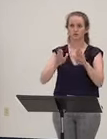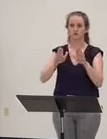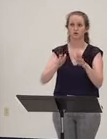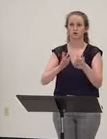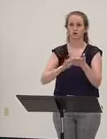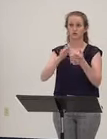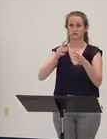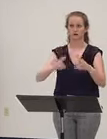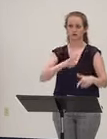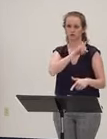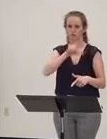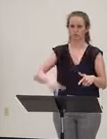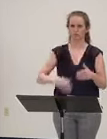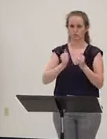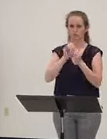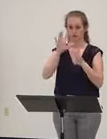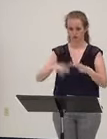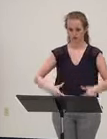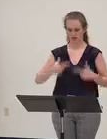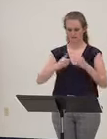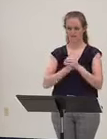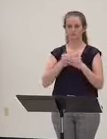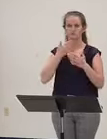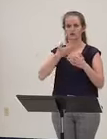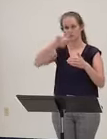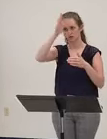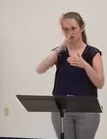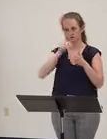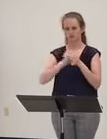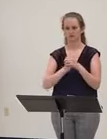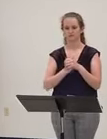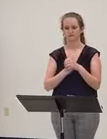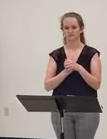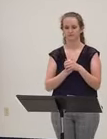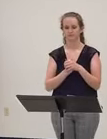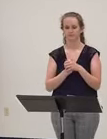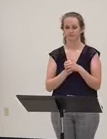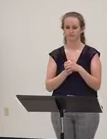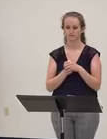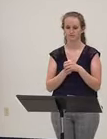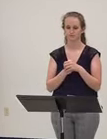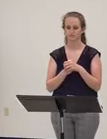Go in peace, glorifying the Lord by your life. Thanks be to God.